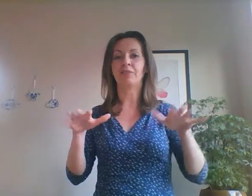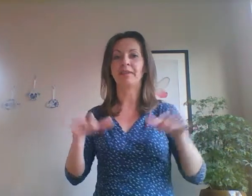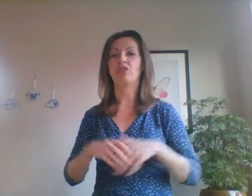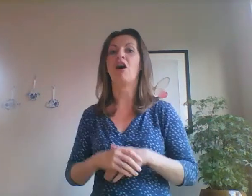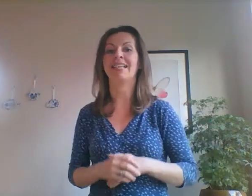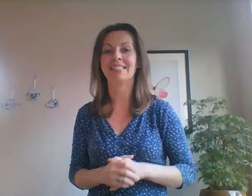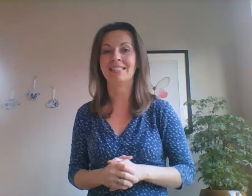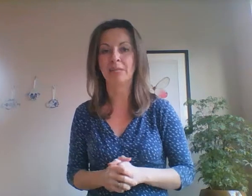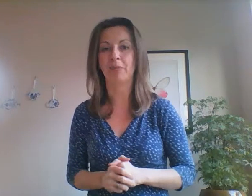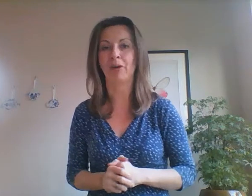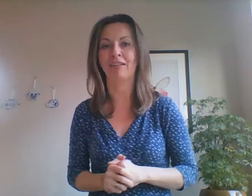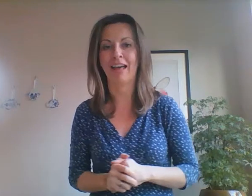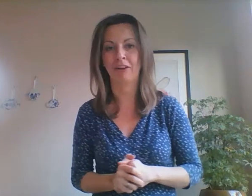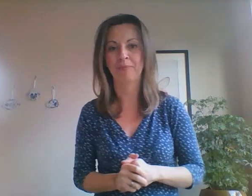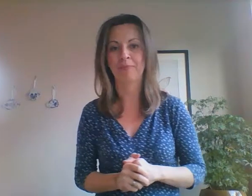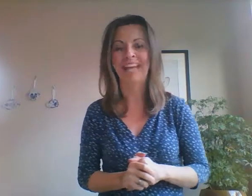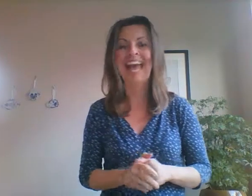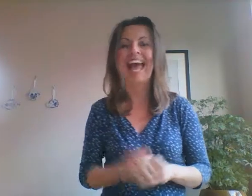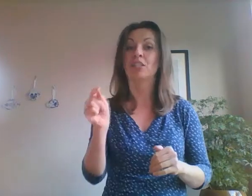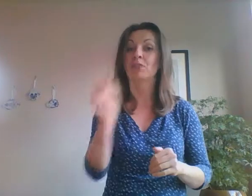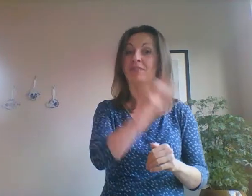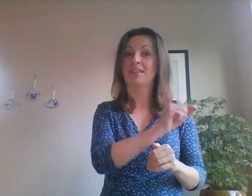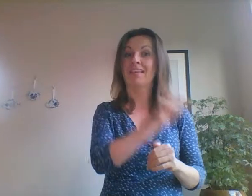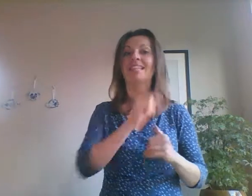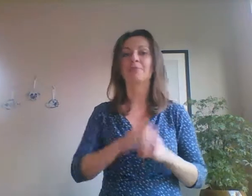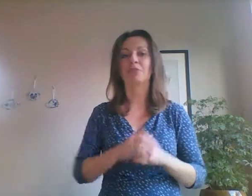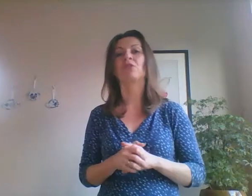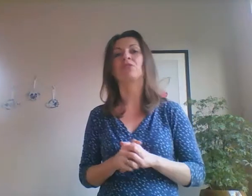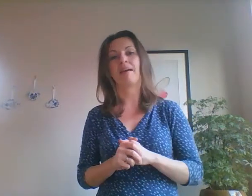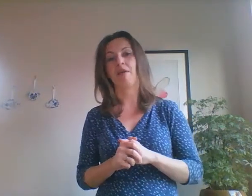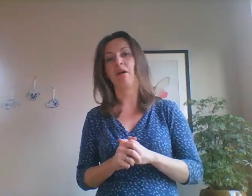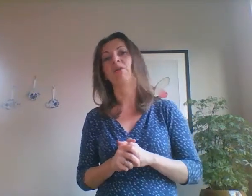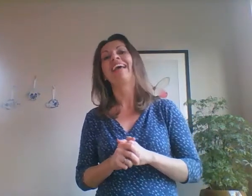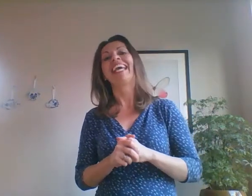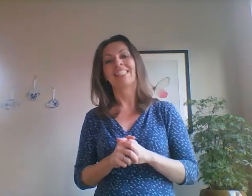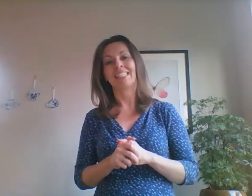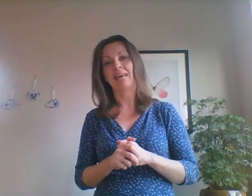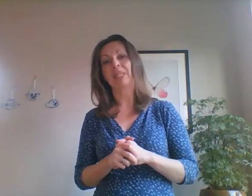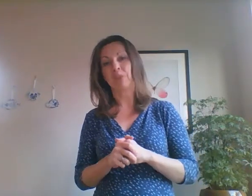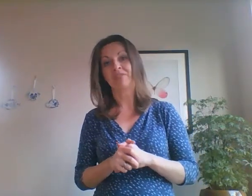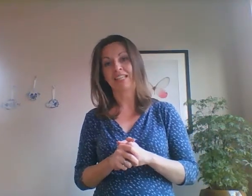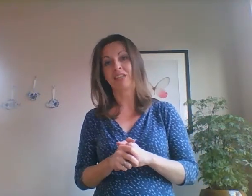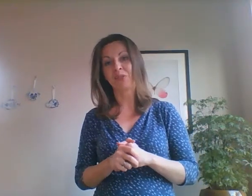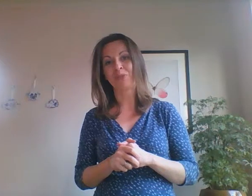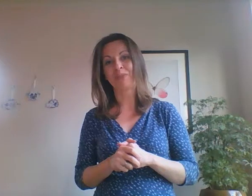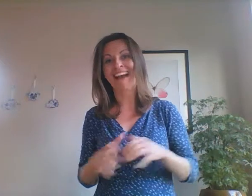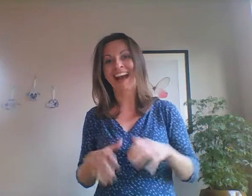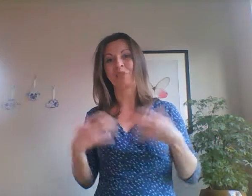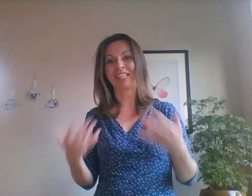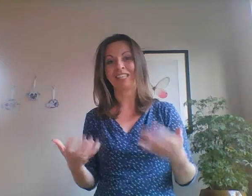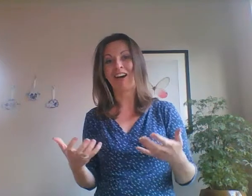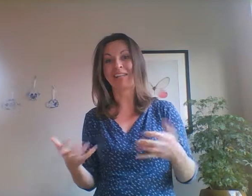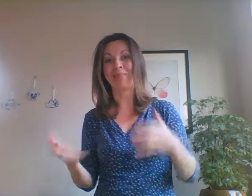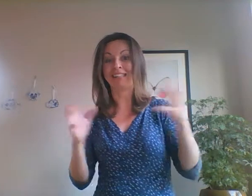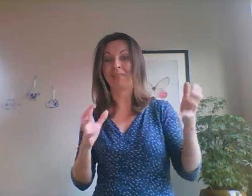information on a deeper level. And that's one of the things I'm going to demo in the subsequent videos when I actually talk about some of